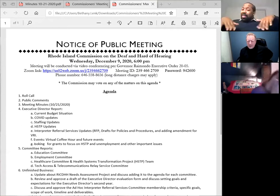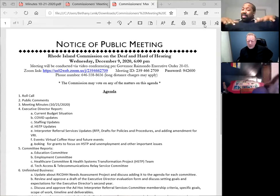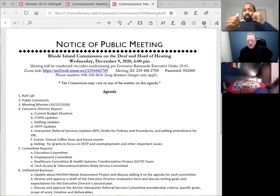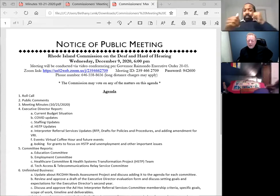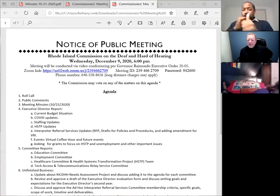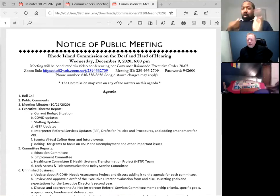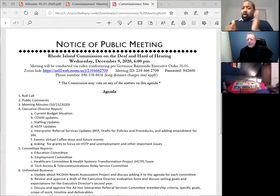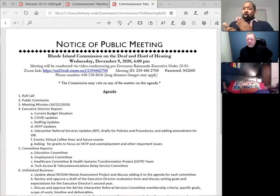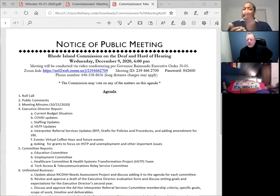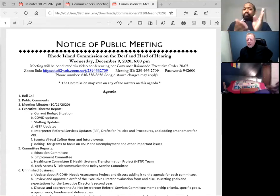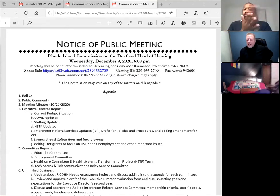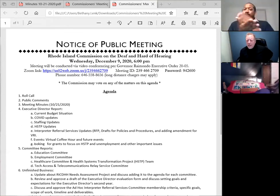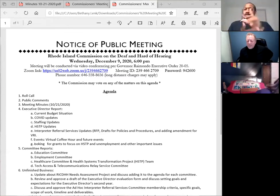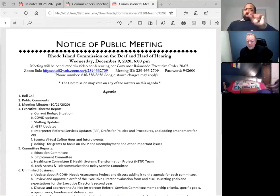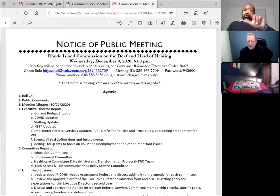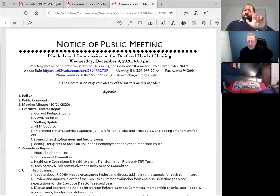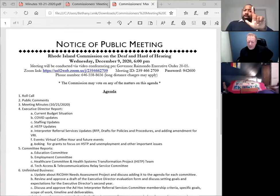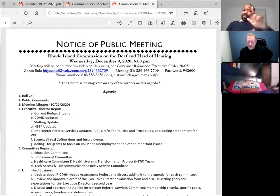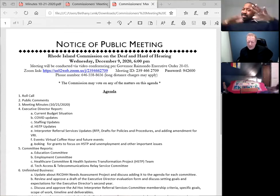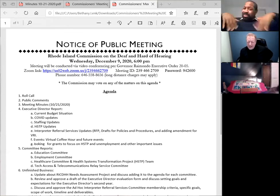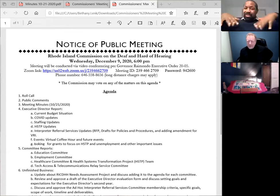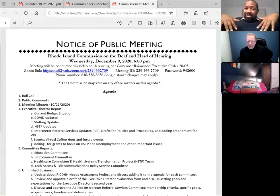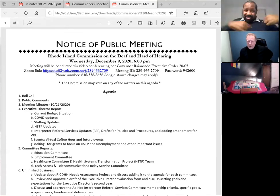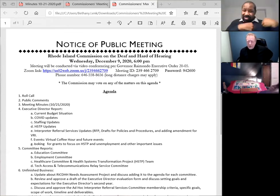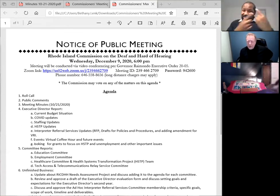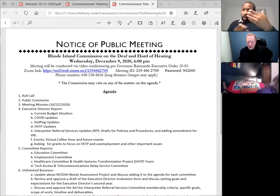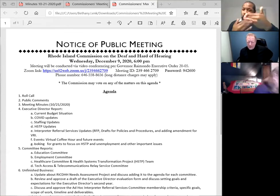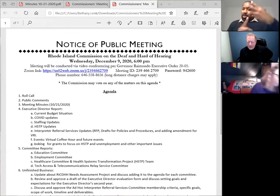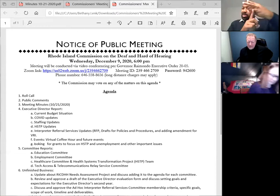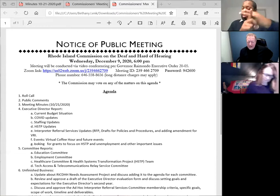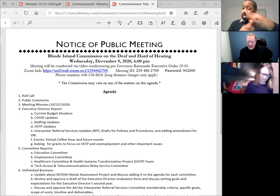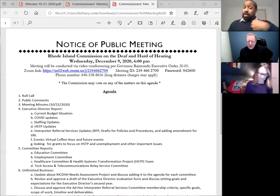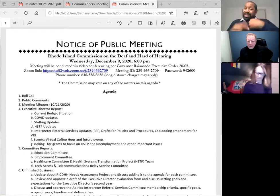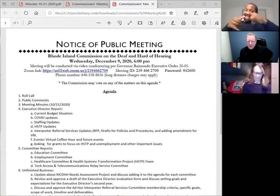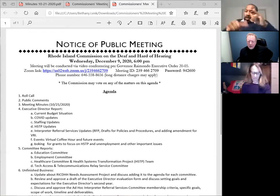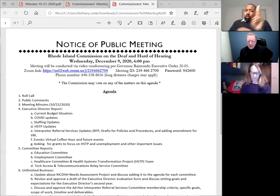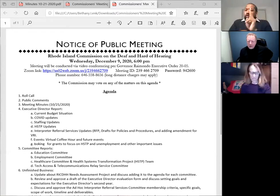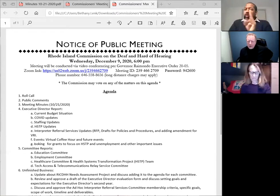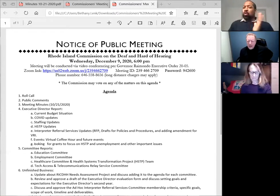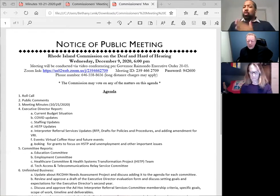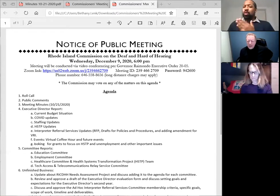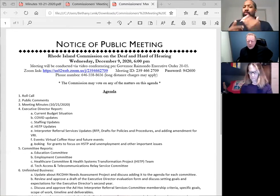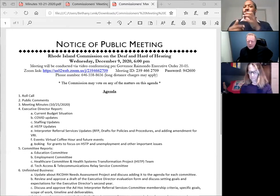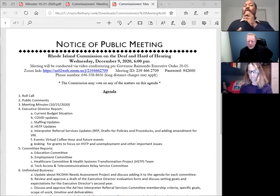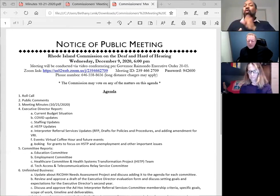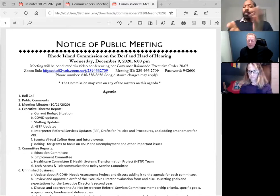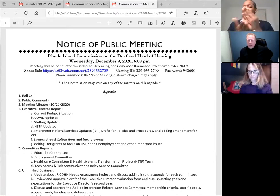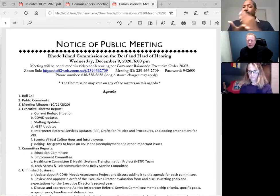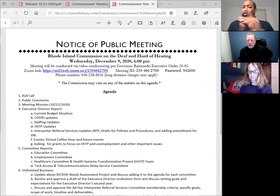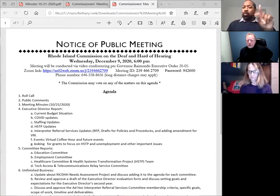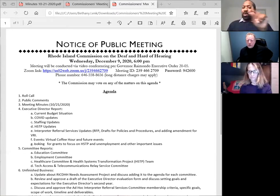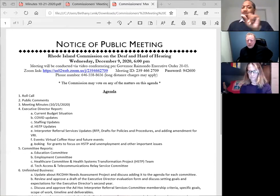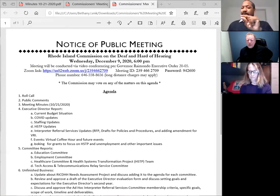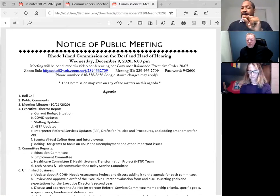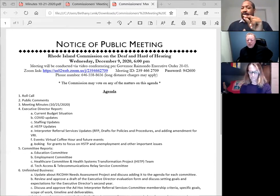decision. Legislation has not passed our budget yet for 2021 as of now. So we're a little behind about 6 months. So we are